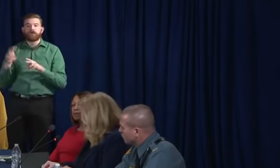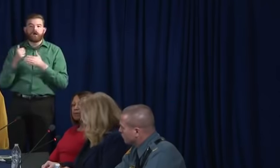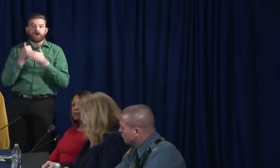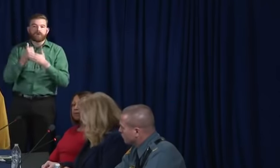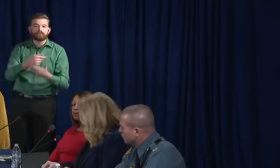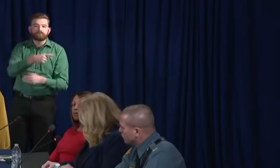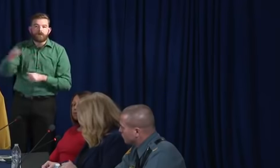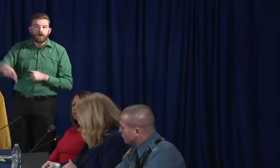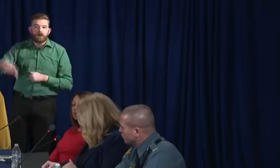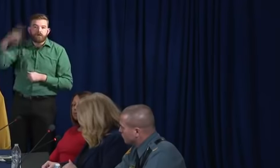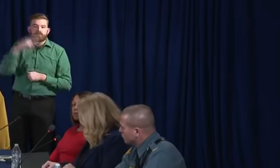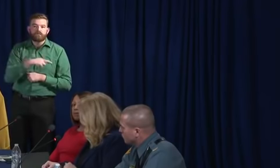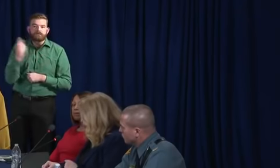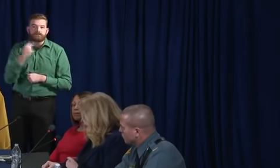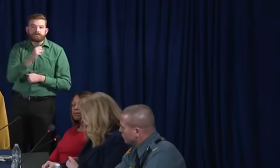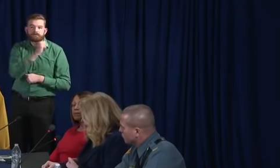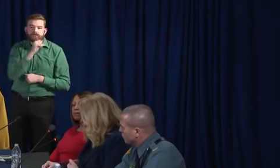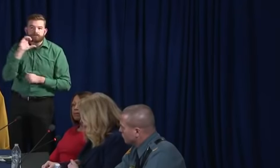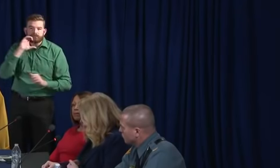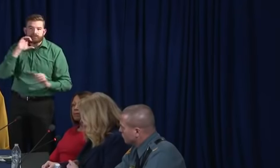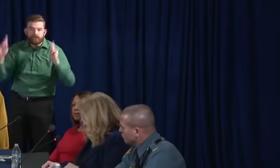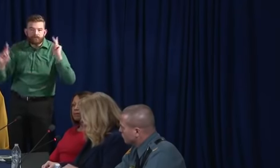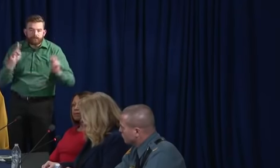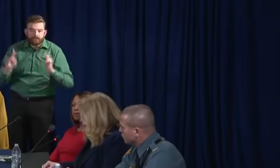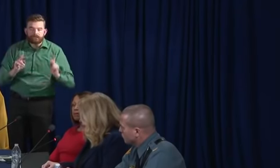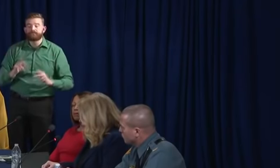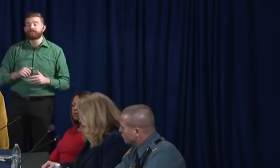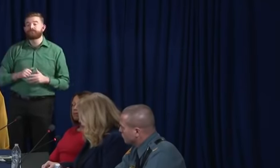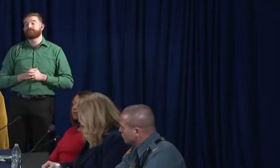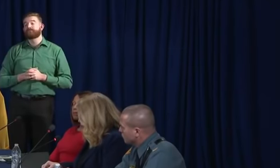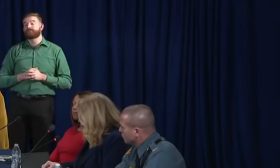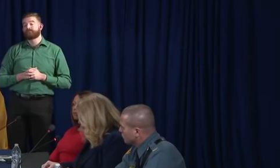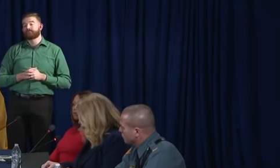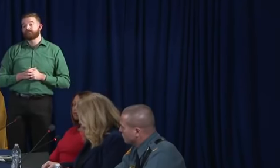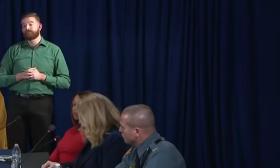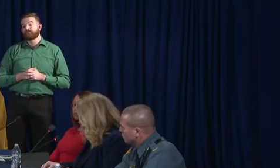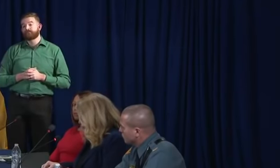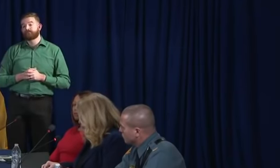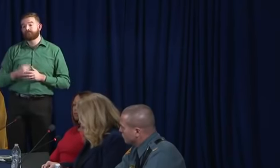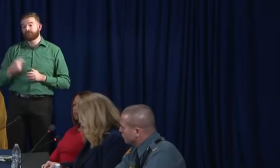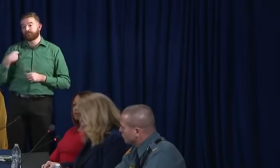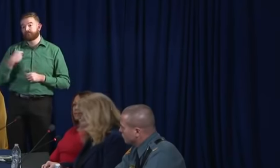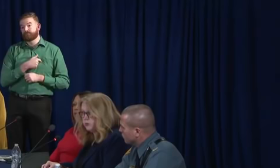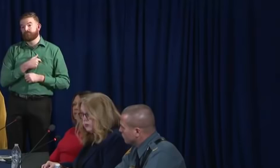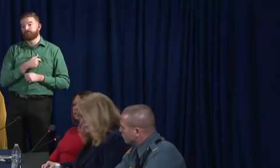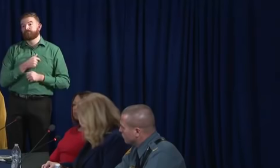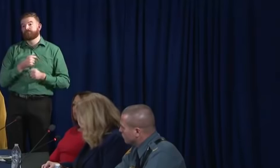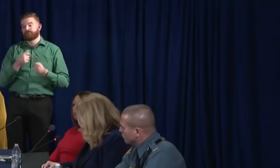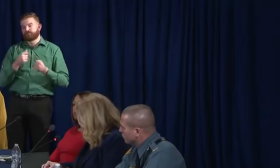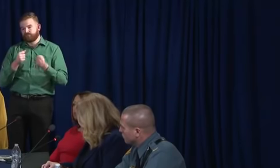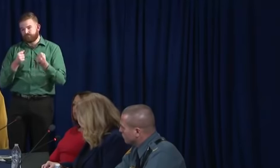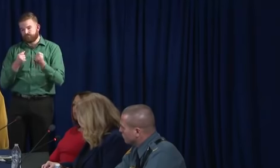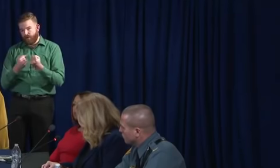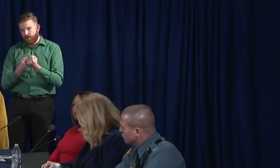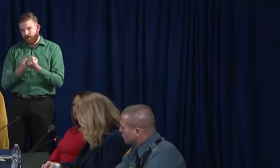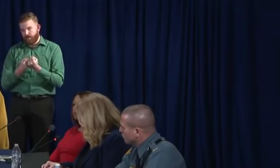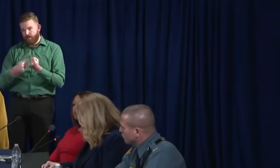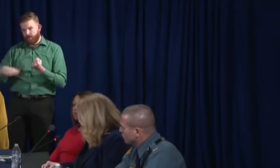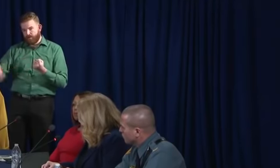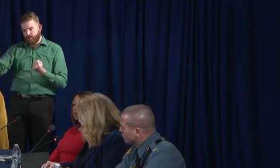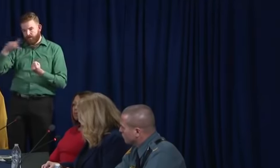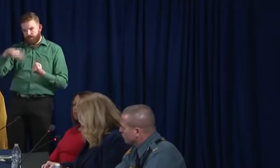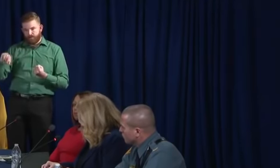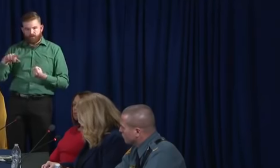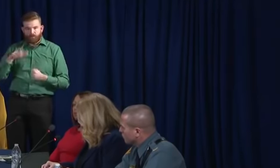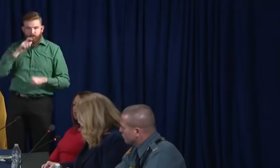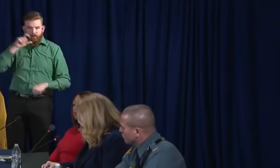Second, as the governor mentioned, we're doing our part to support the critical child care needs of those who need to work in this difficult time